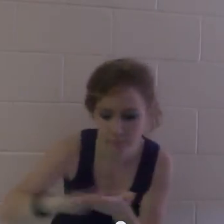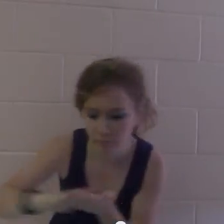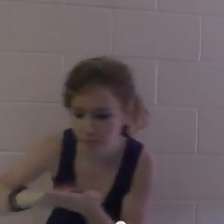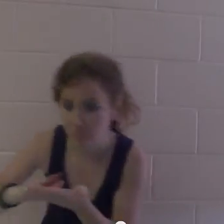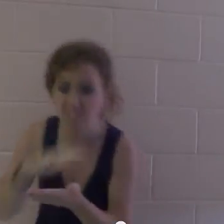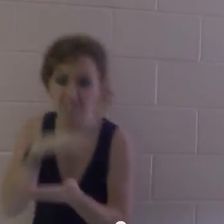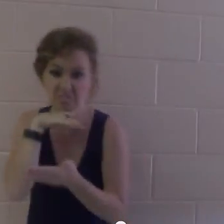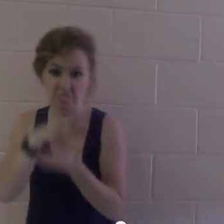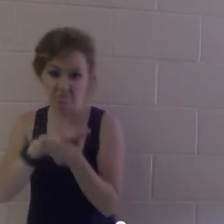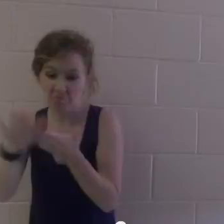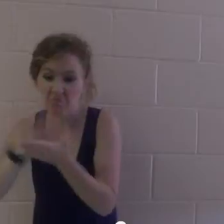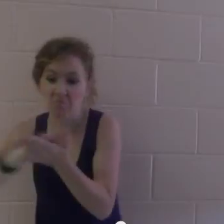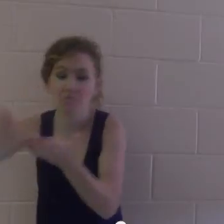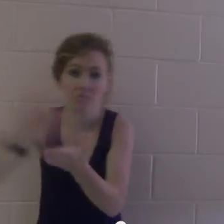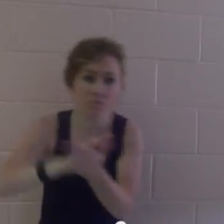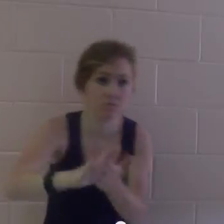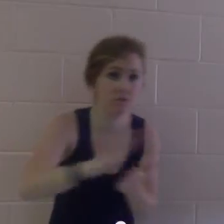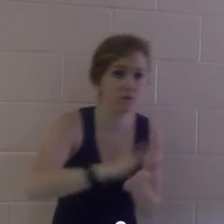and go to the water to clean off the dirt.